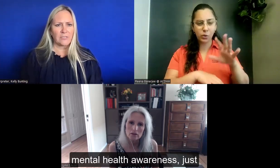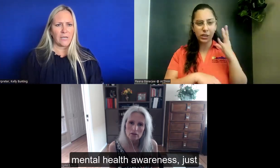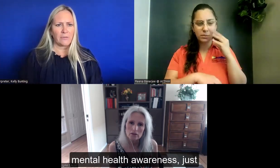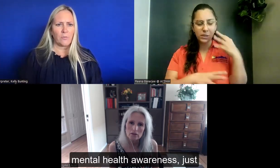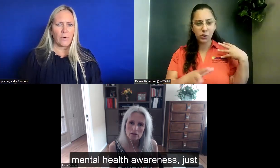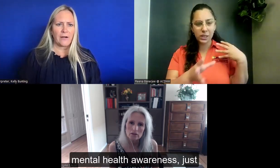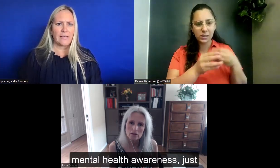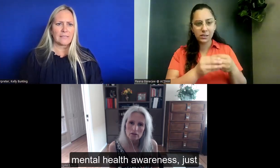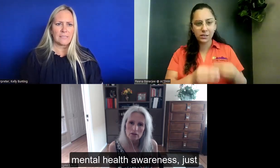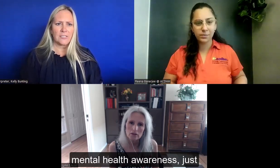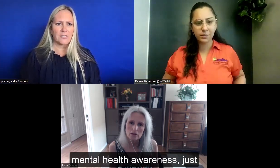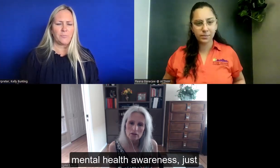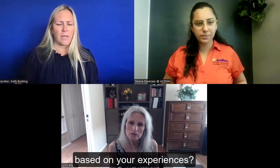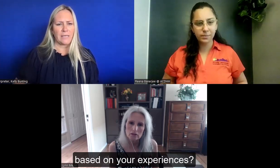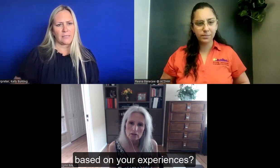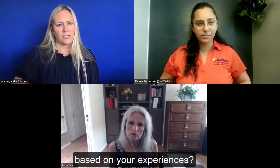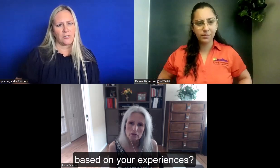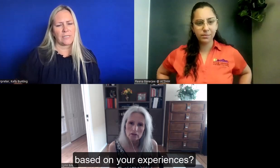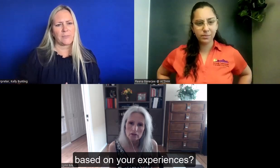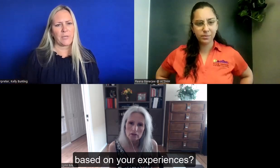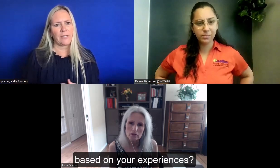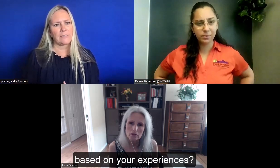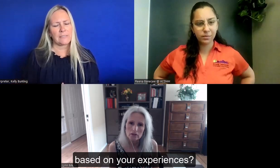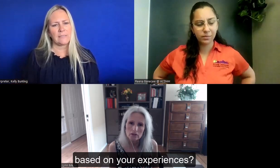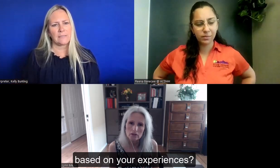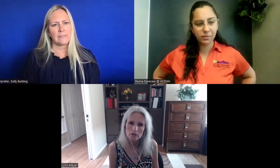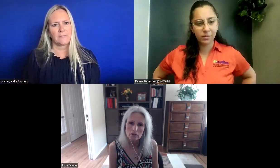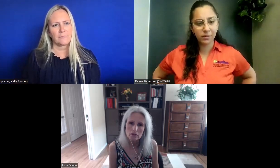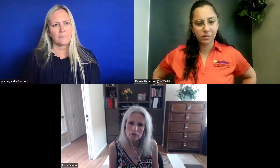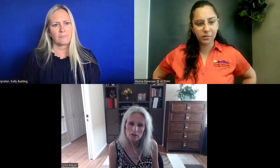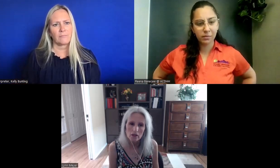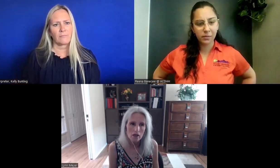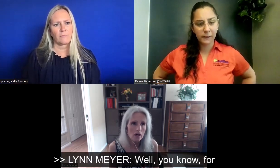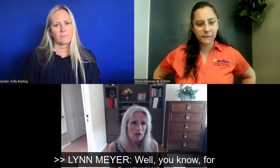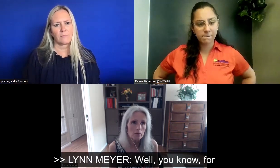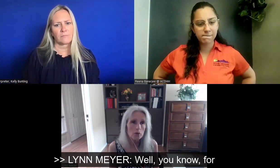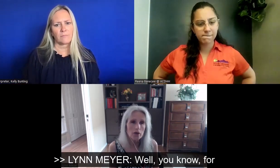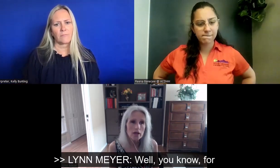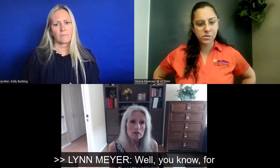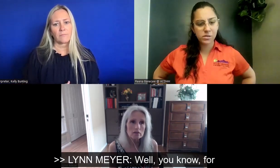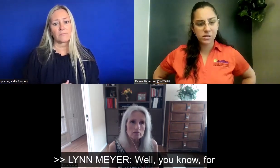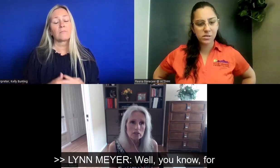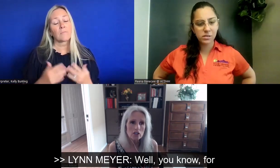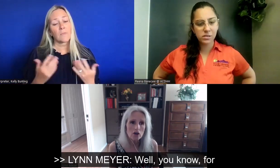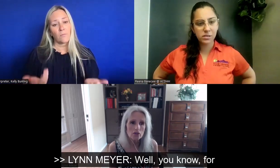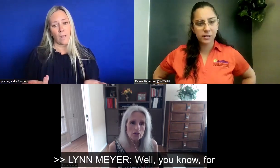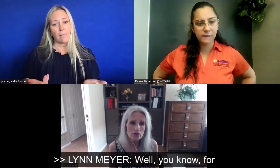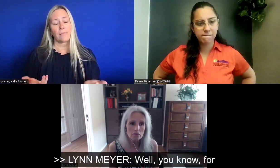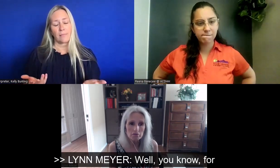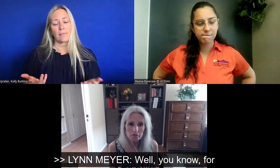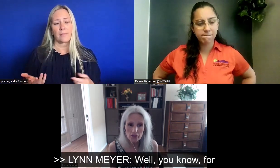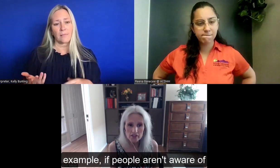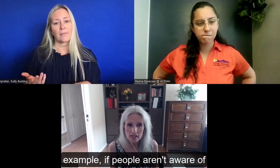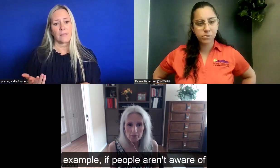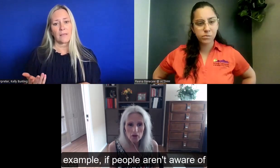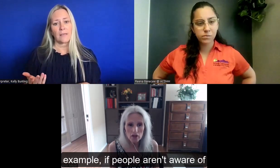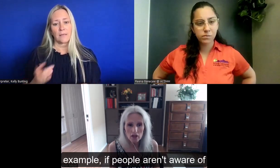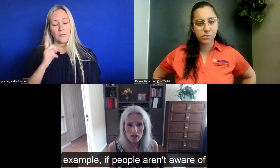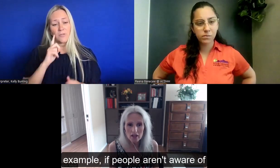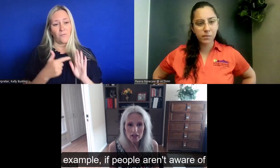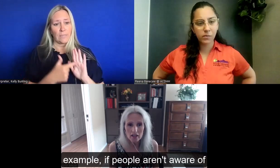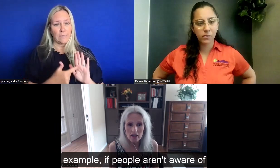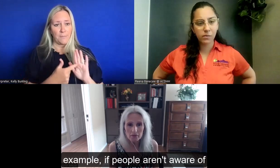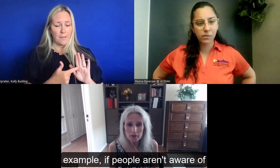of mental health awareness just based on your experiences? Well, for